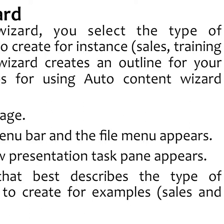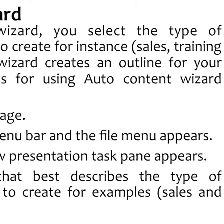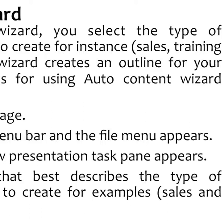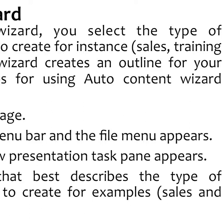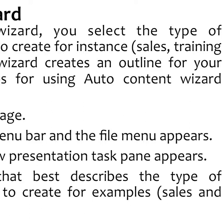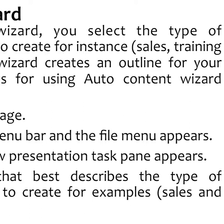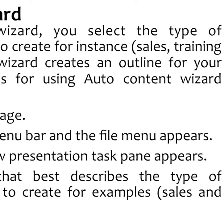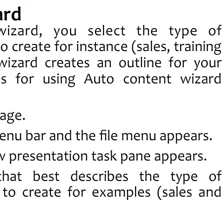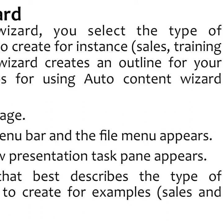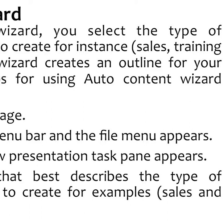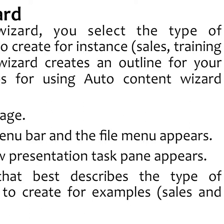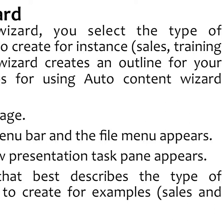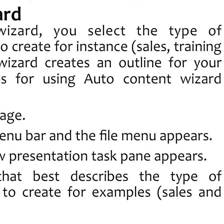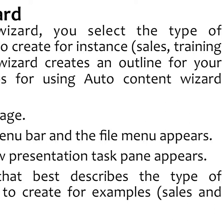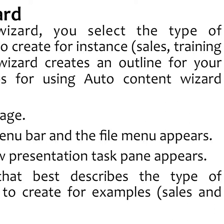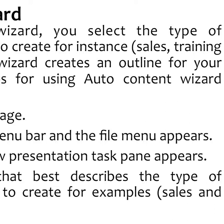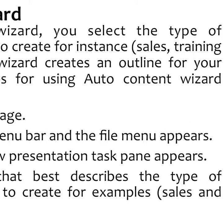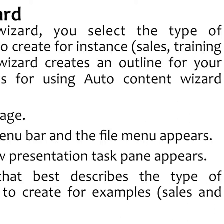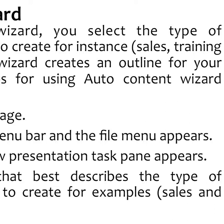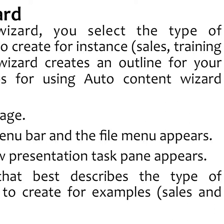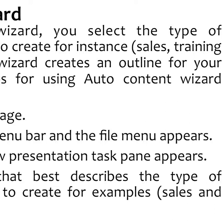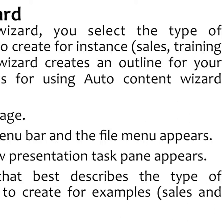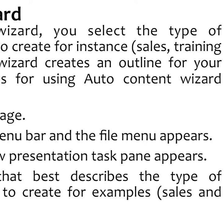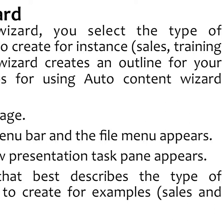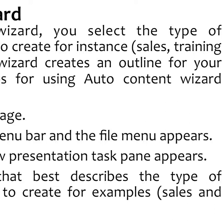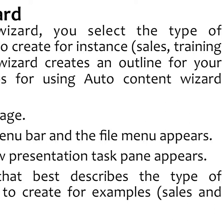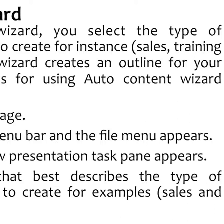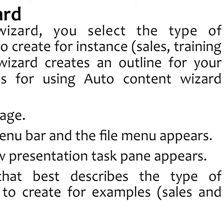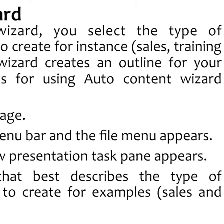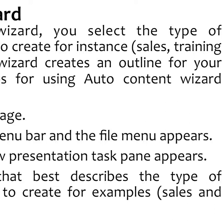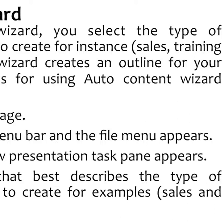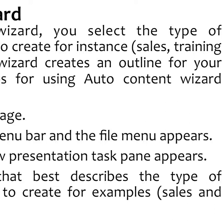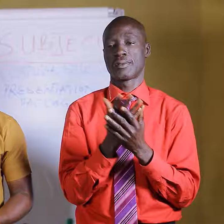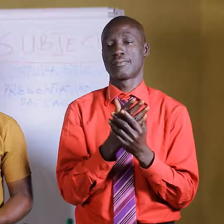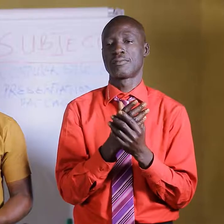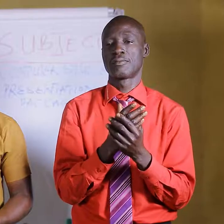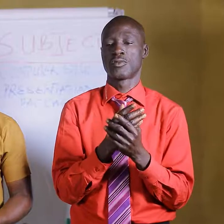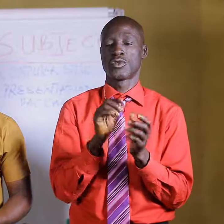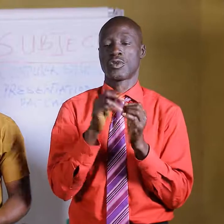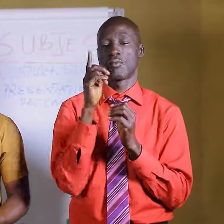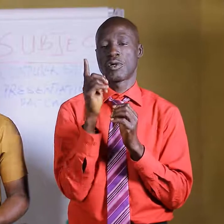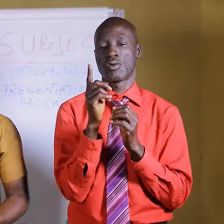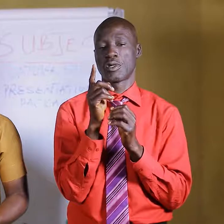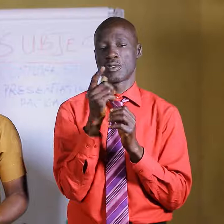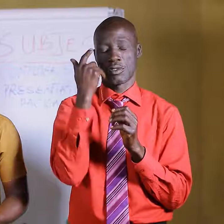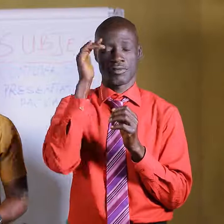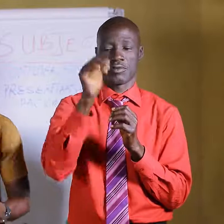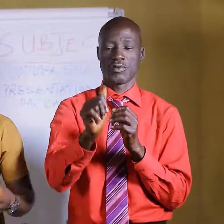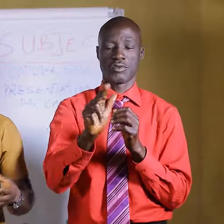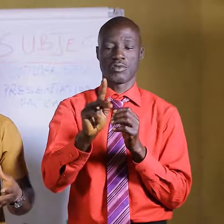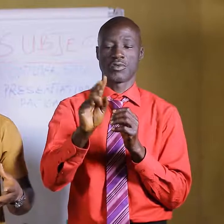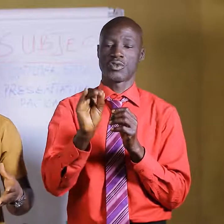presentation. The steps for using Auto Content Wizard includes the following. One, and for Auto Content